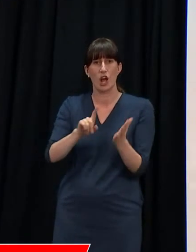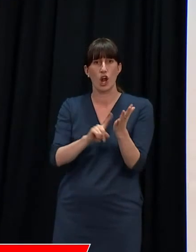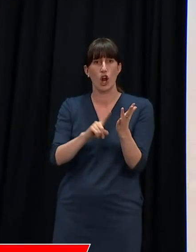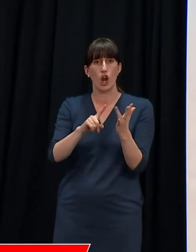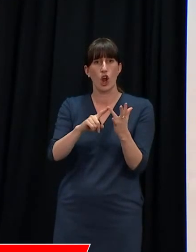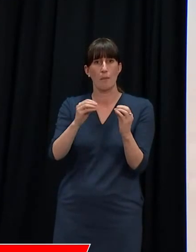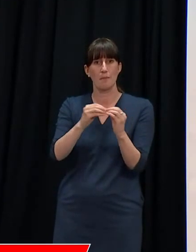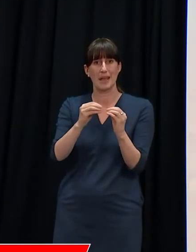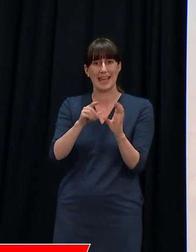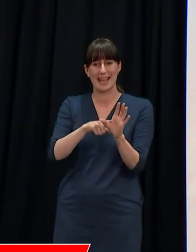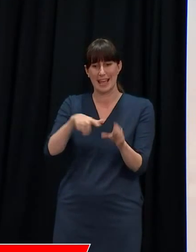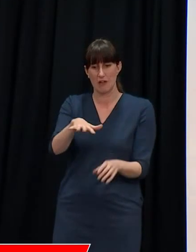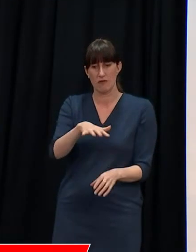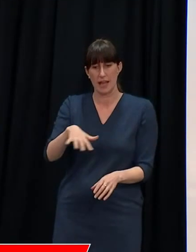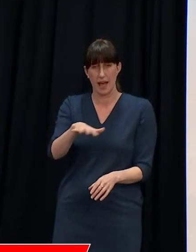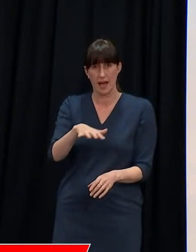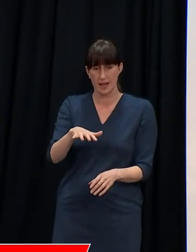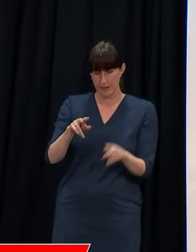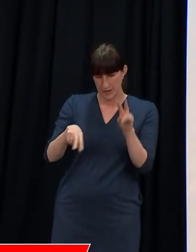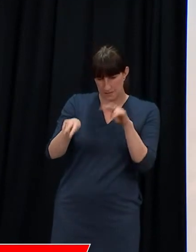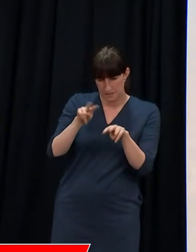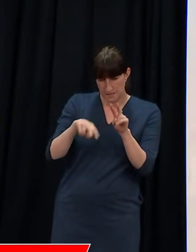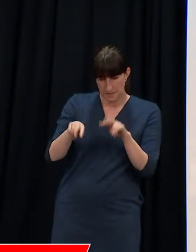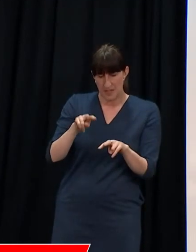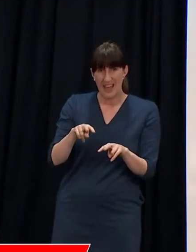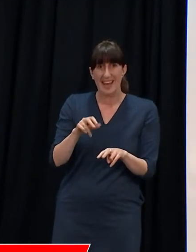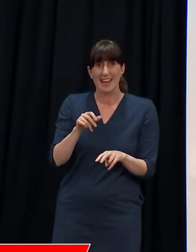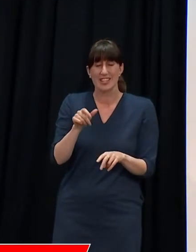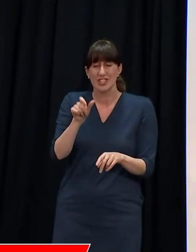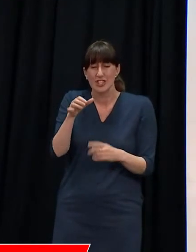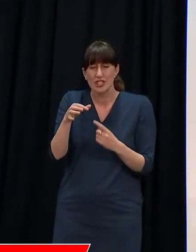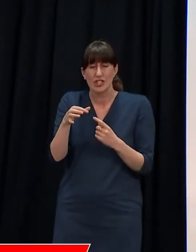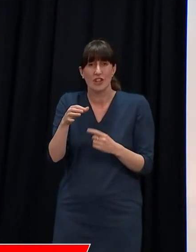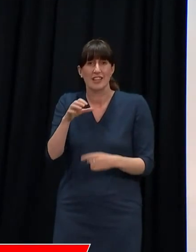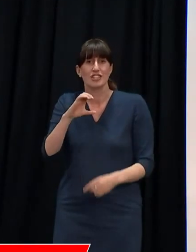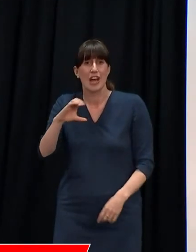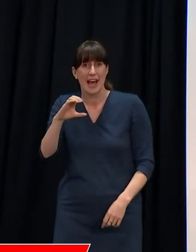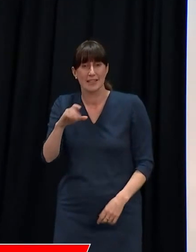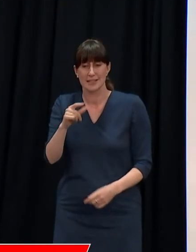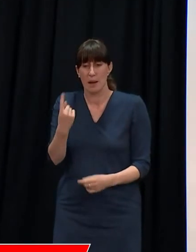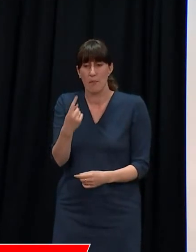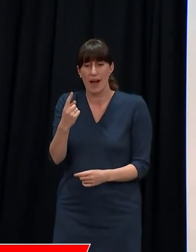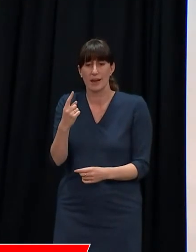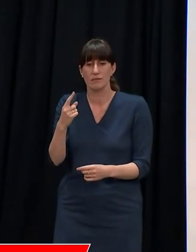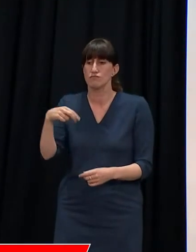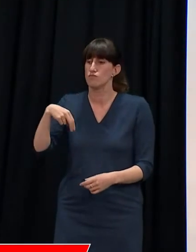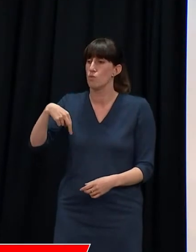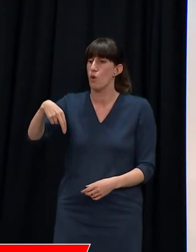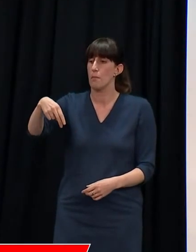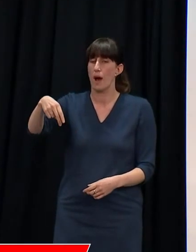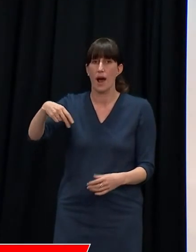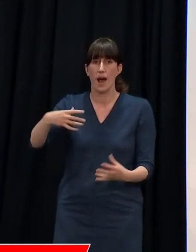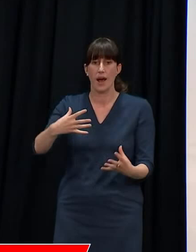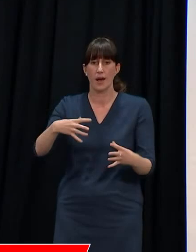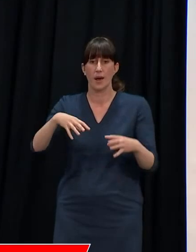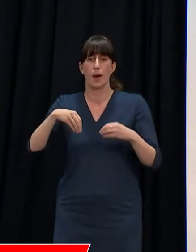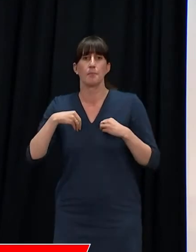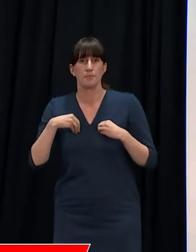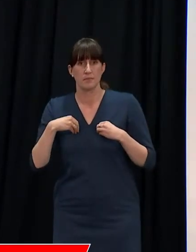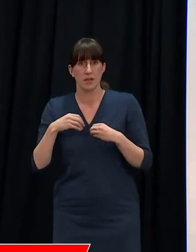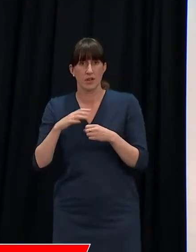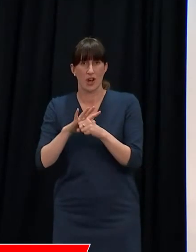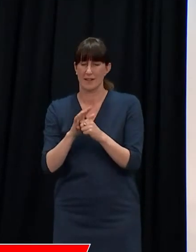ventilation and airflow conditions, the technical advisory group concluded that there's no rationale or justification for shutting the